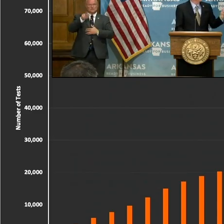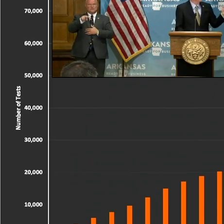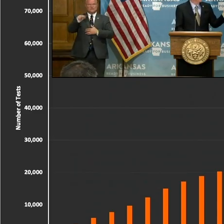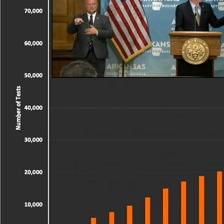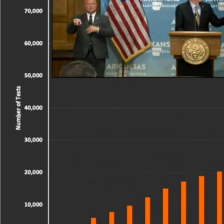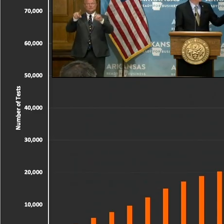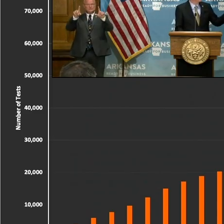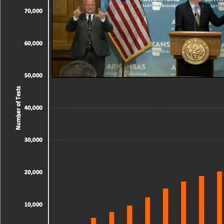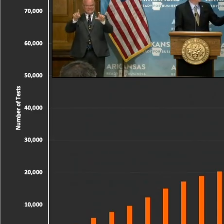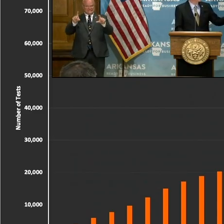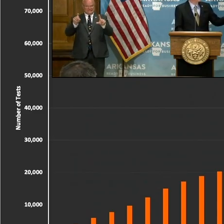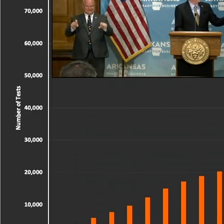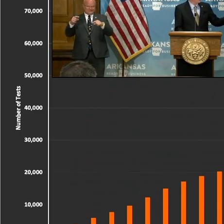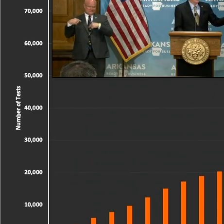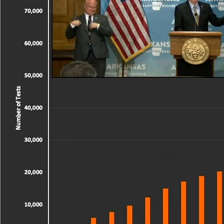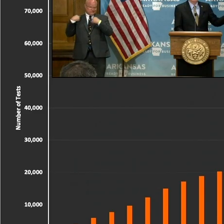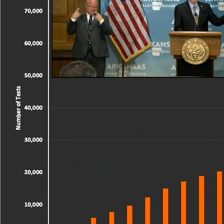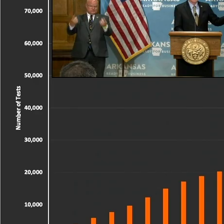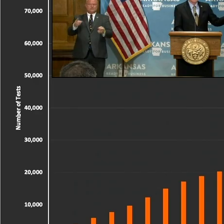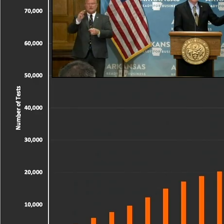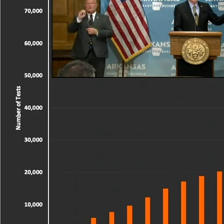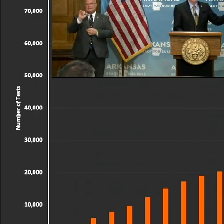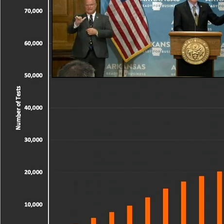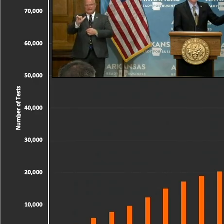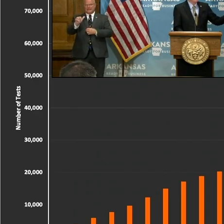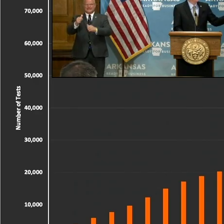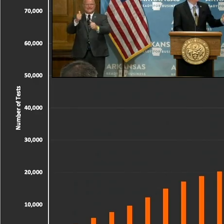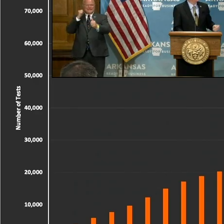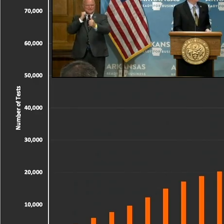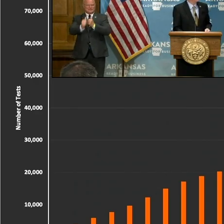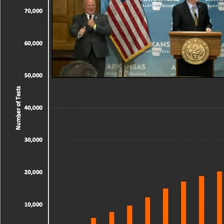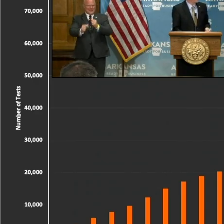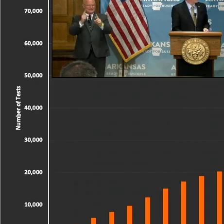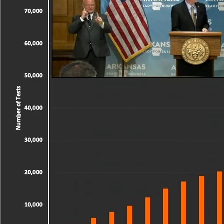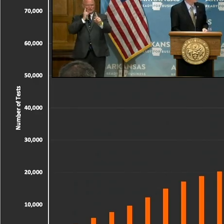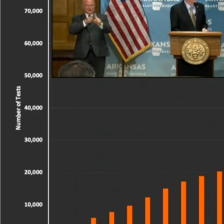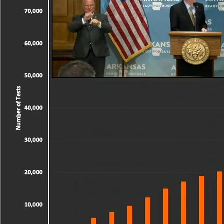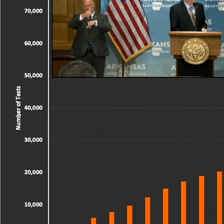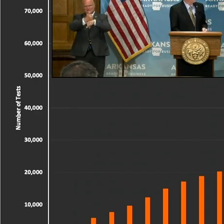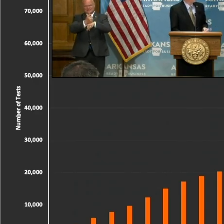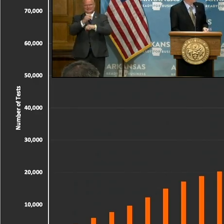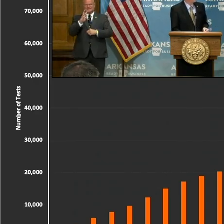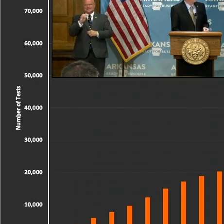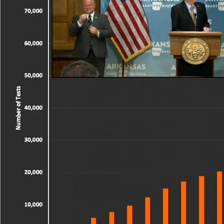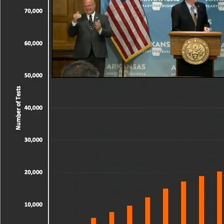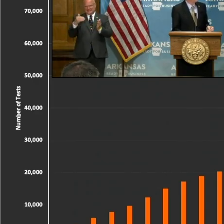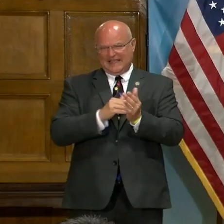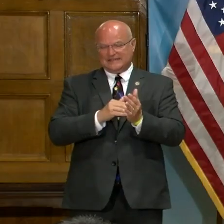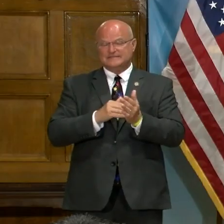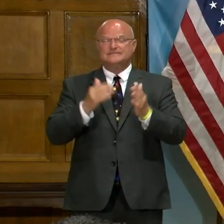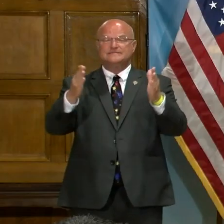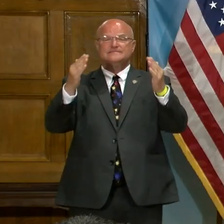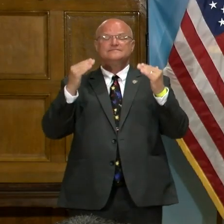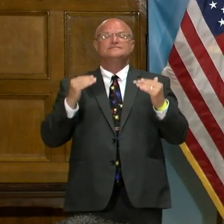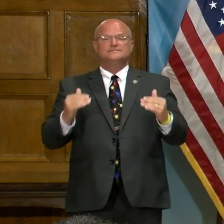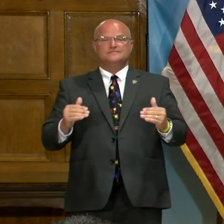61,922 tests have been done in May, which exceeded the goal that we set. And